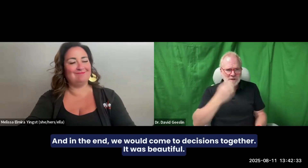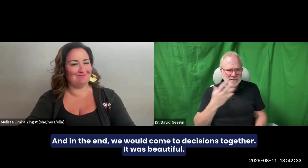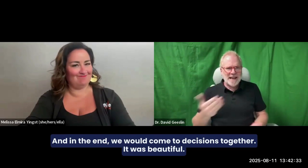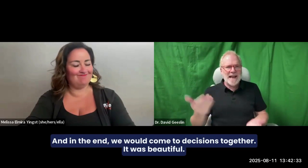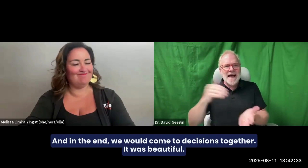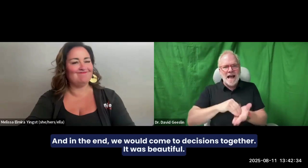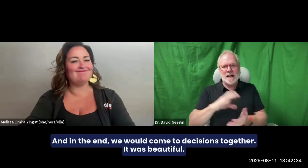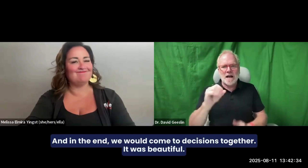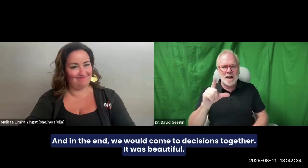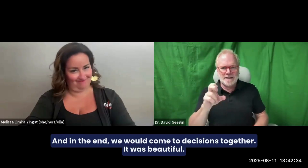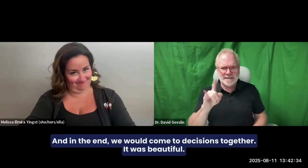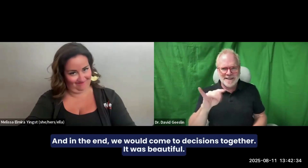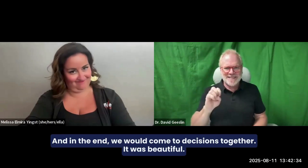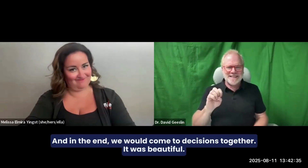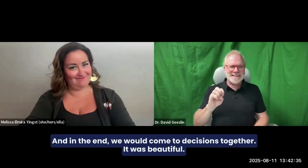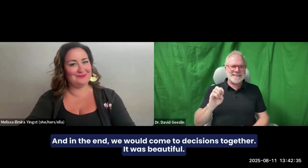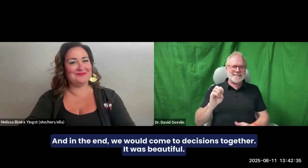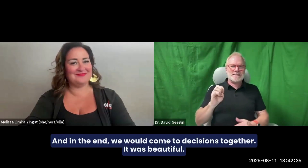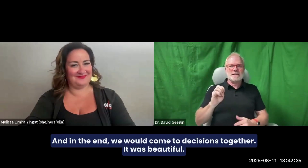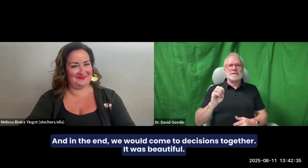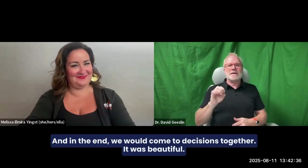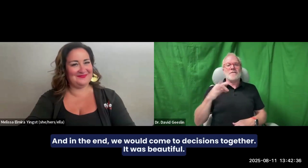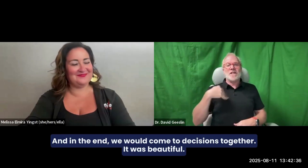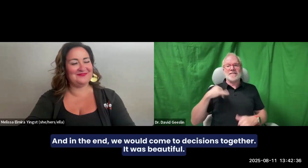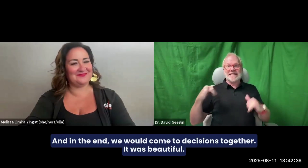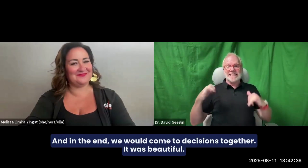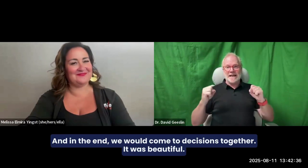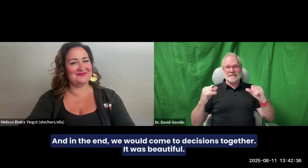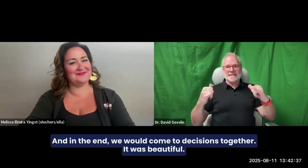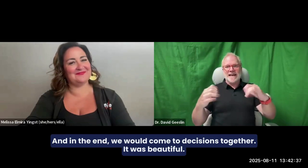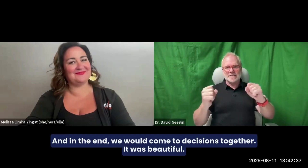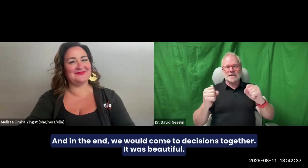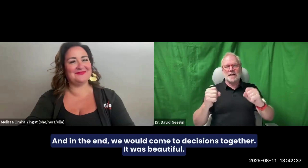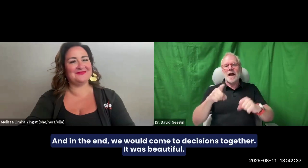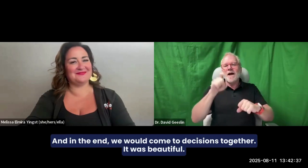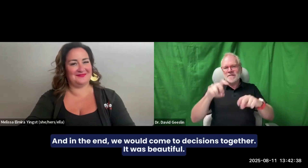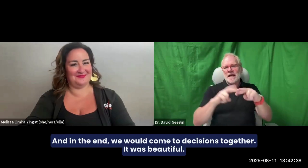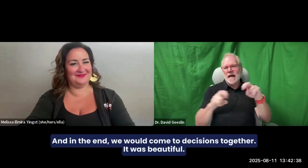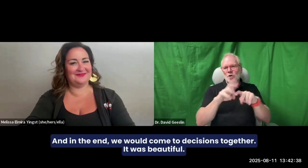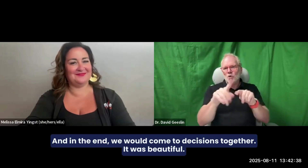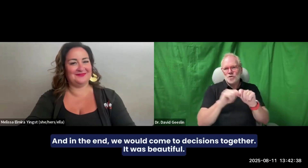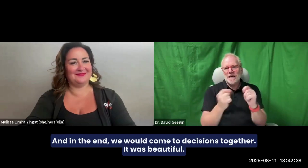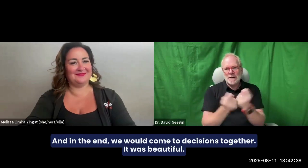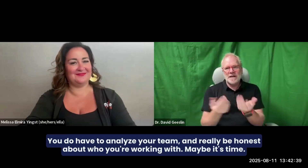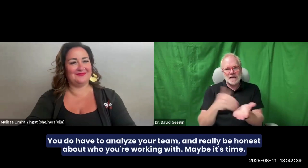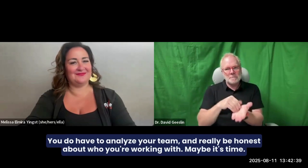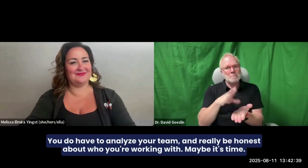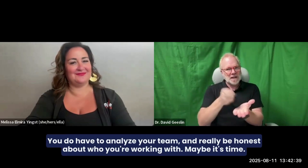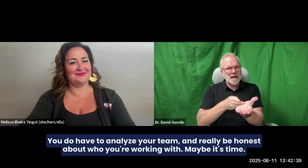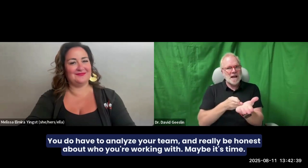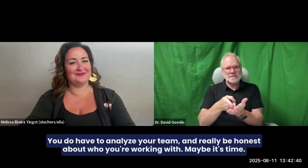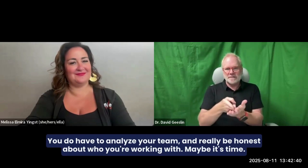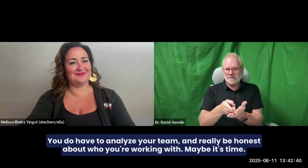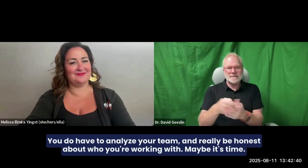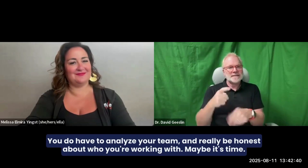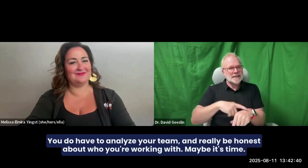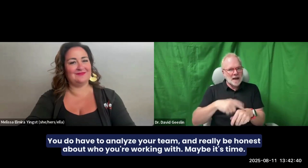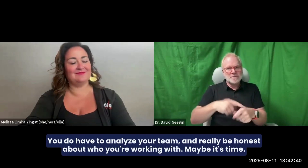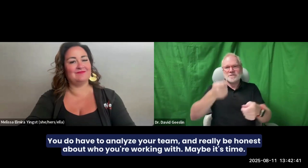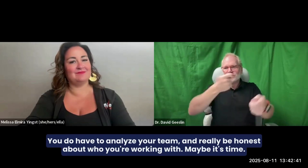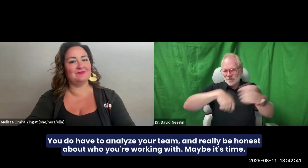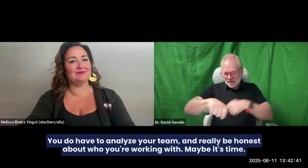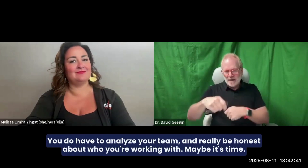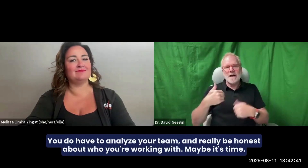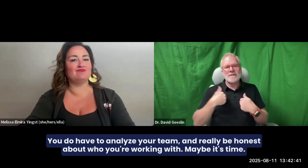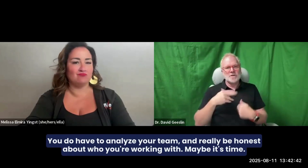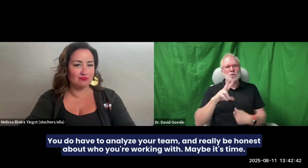other. And in the end, we would come to decisions together. It was beautiful. You do have to analyze your team